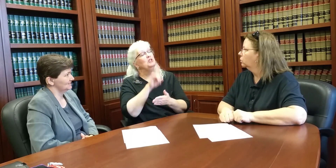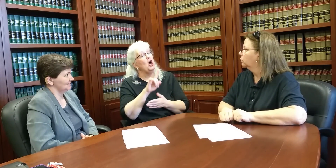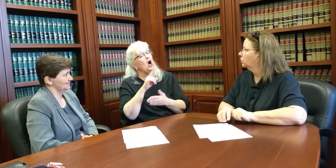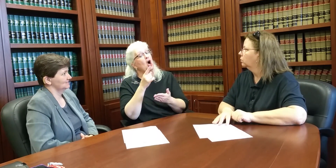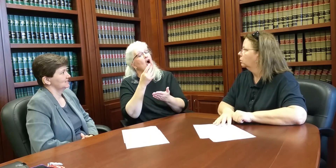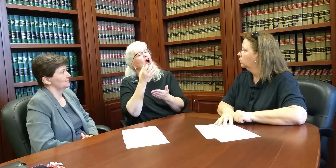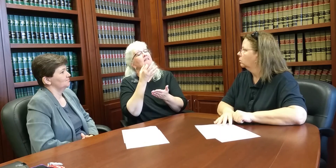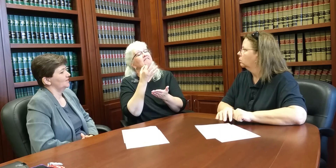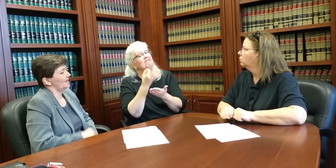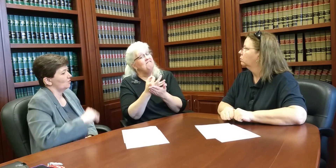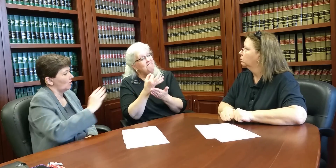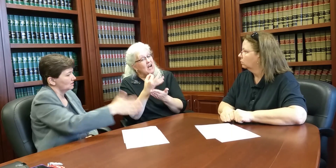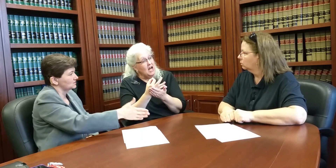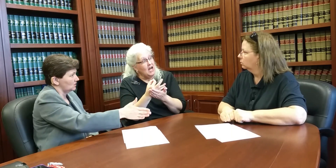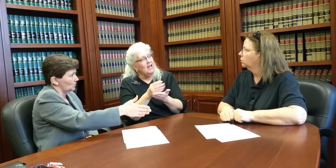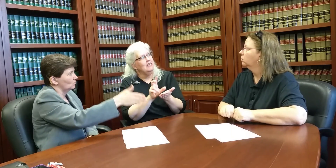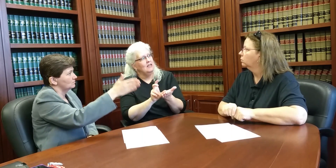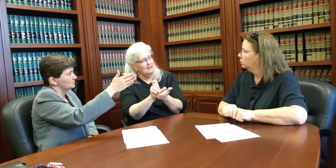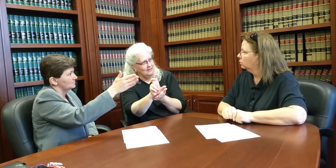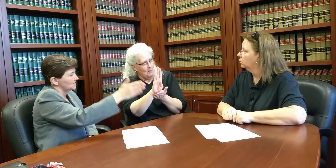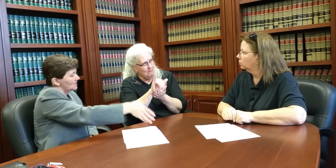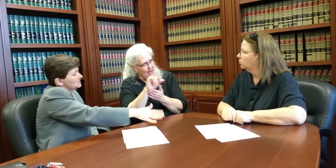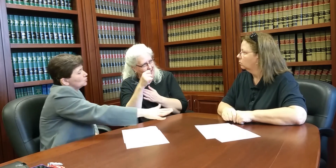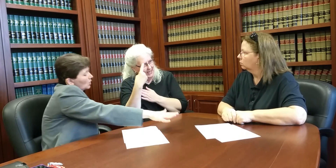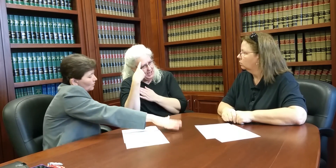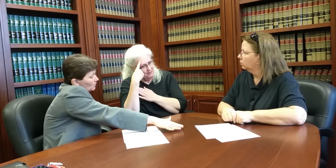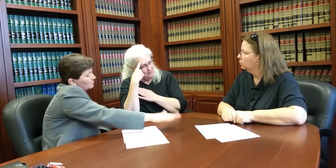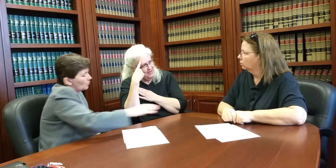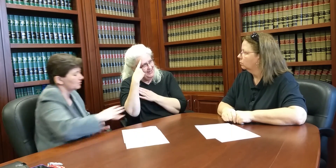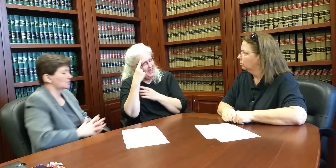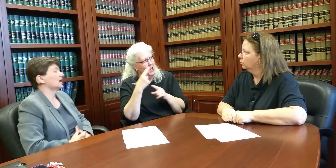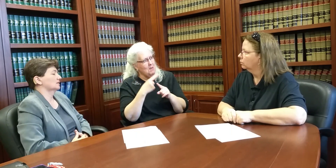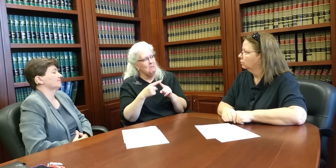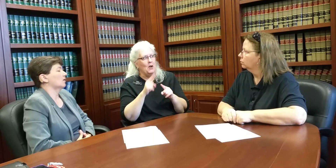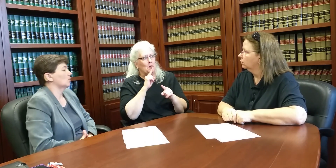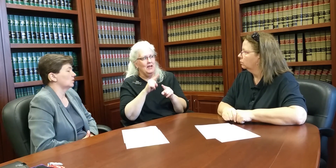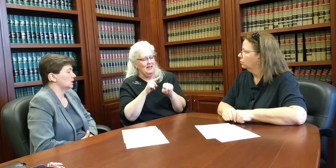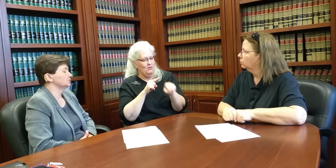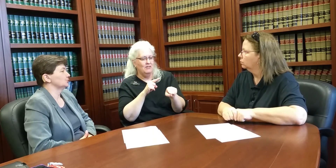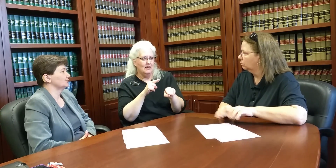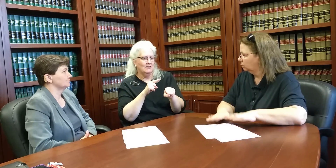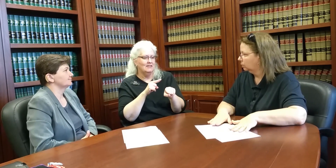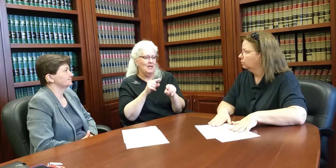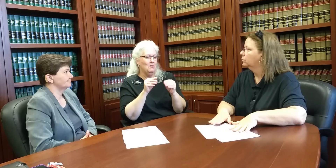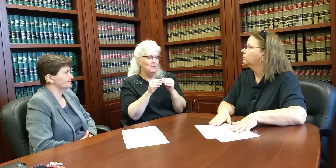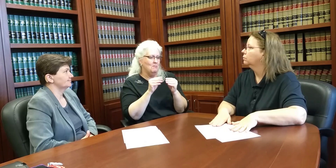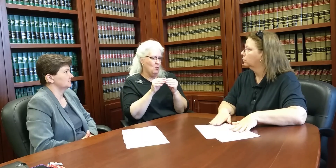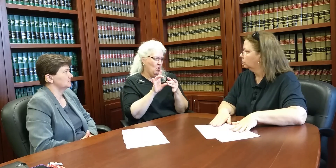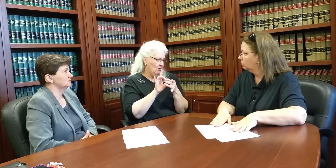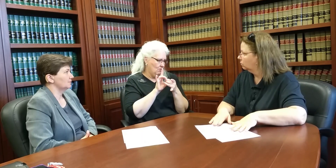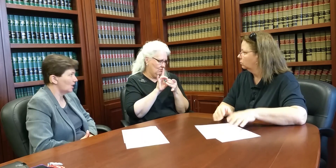funded, but they are also, so no, they would more than likely fall under the